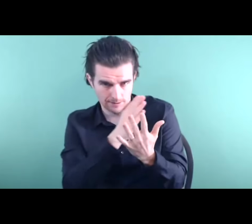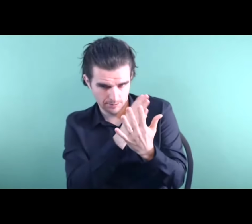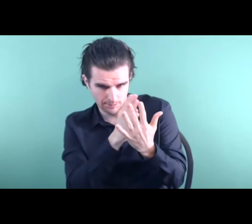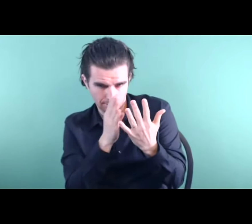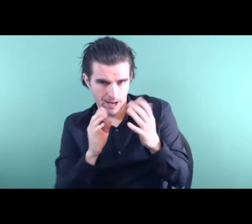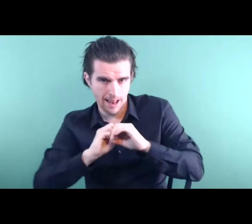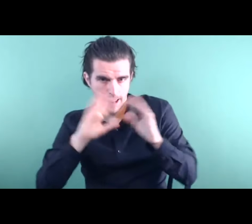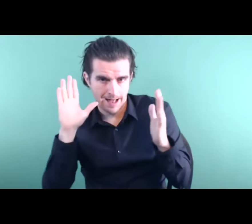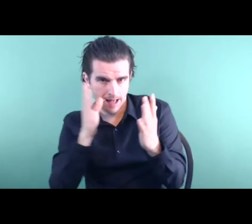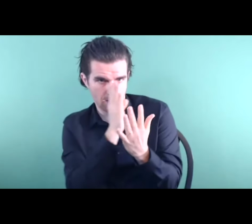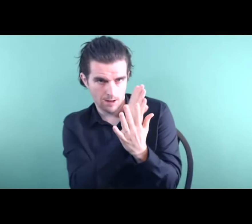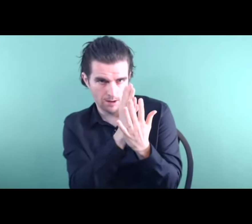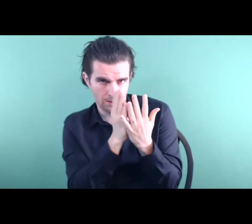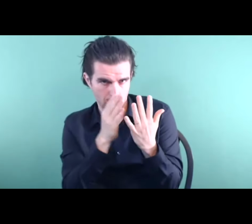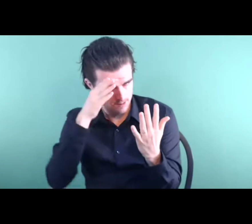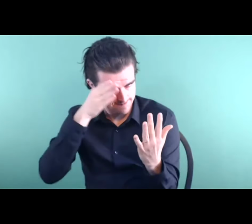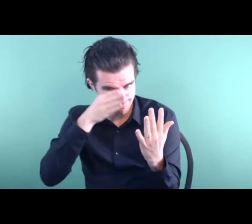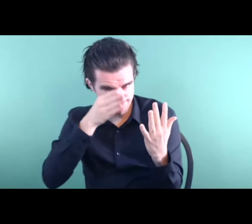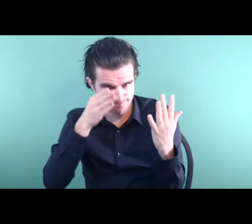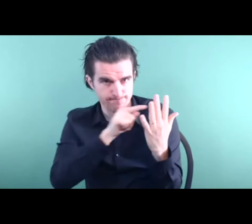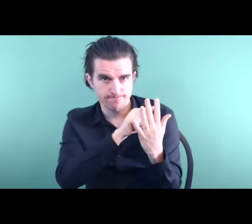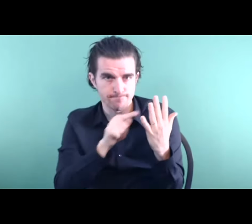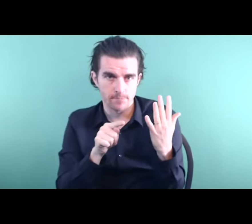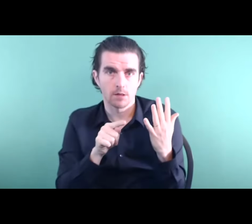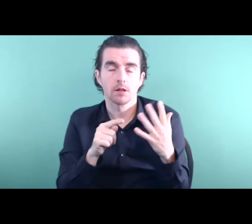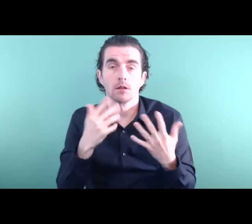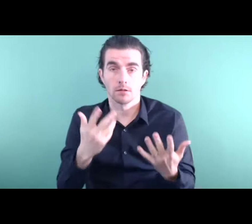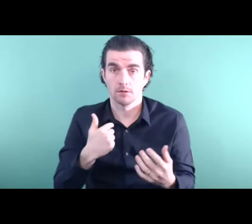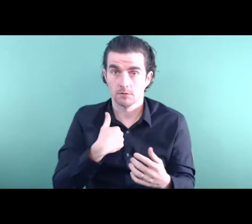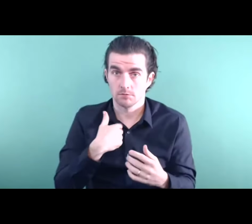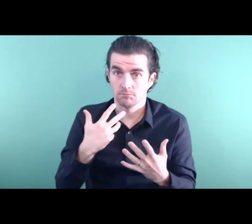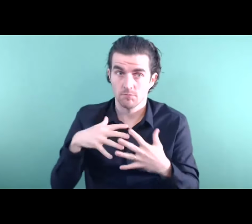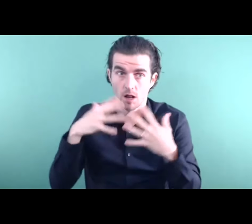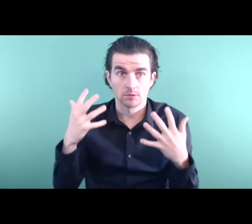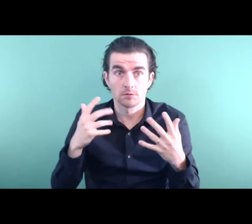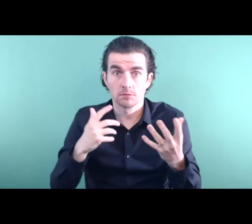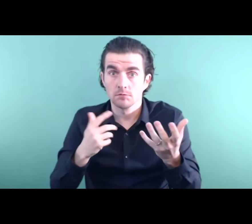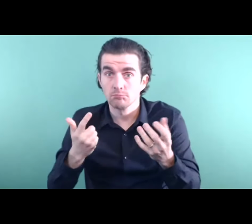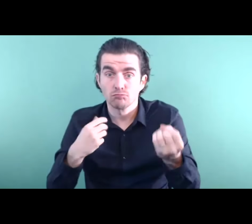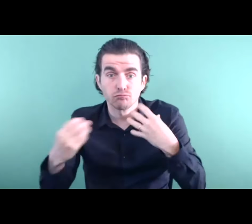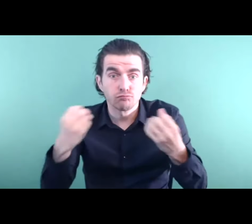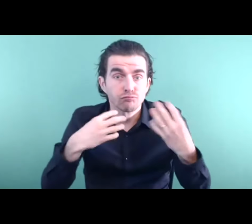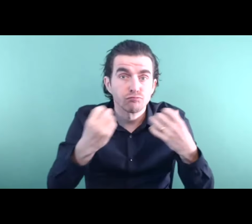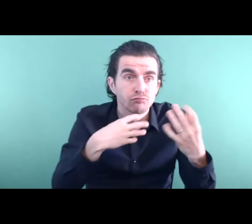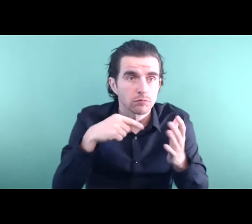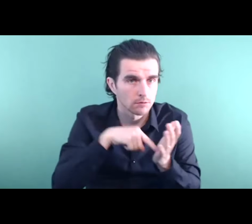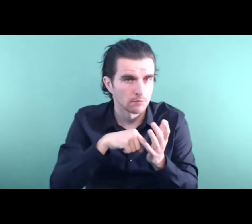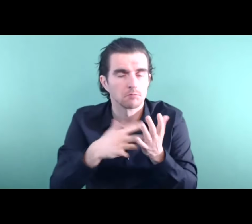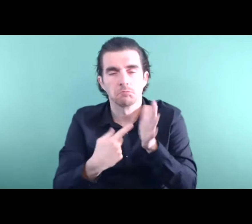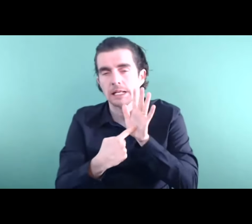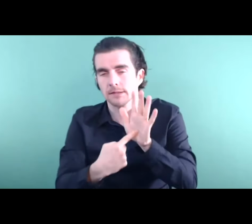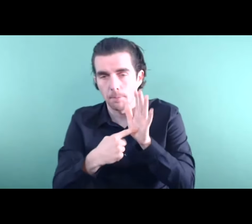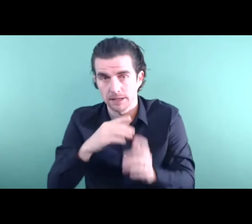because those reports at the end of the day have influence and are influencing the